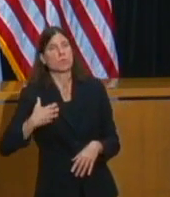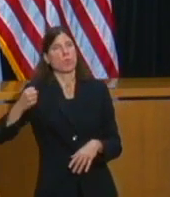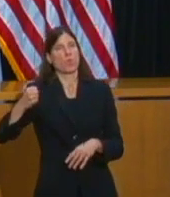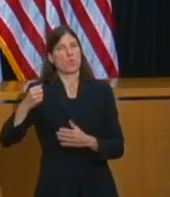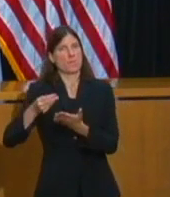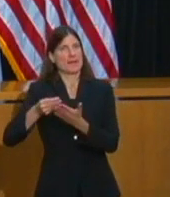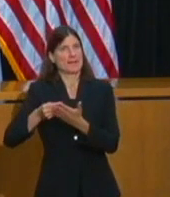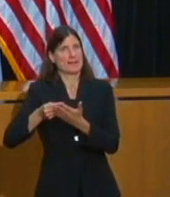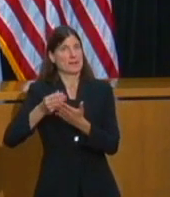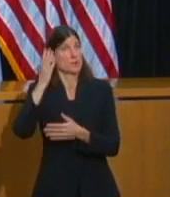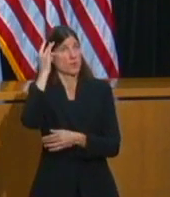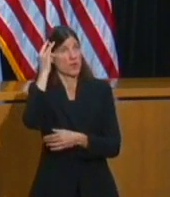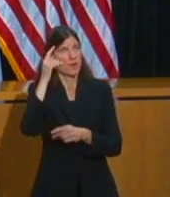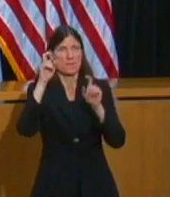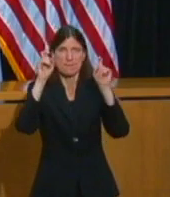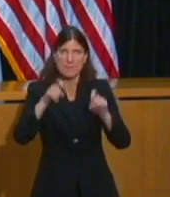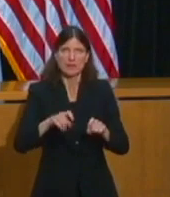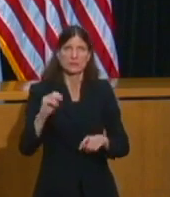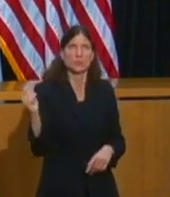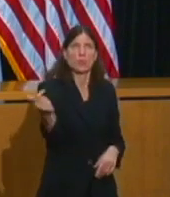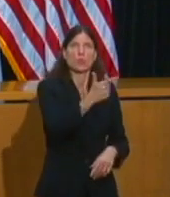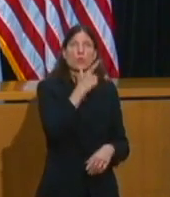then had to agree to